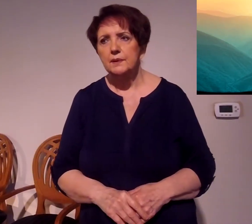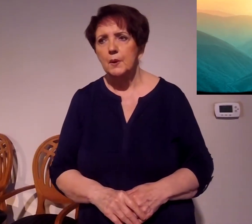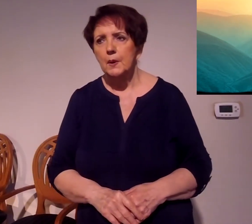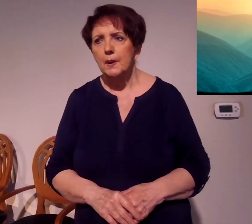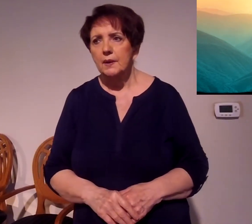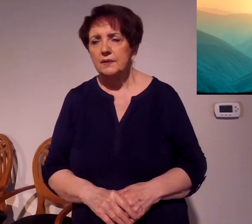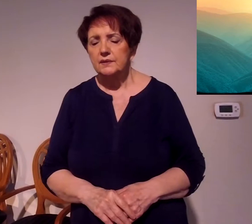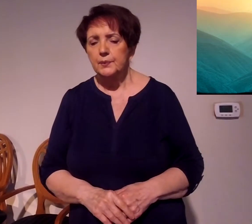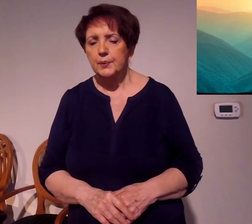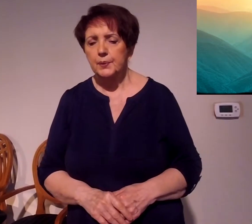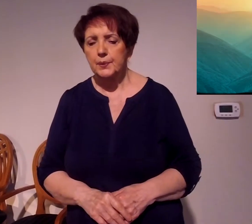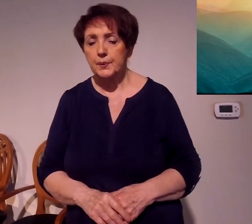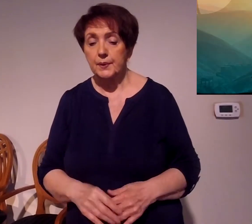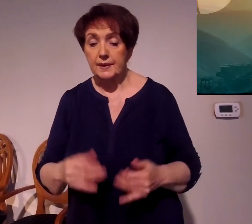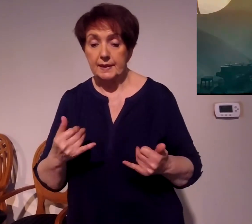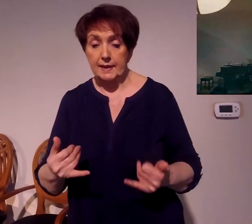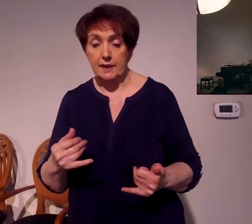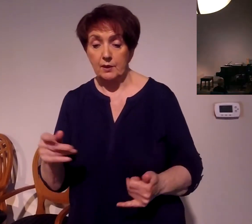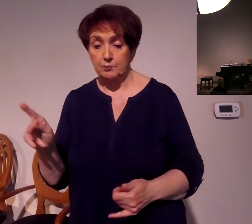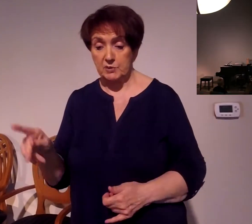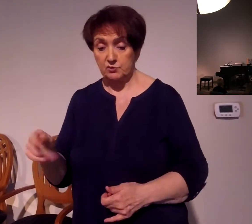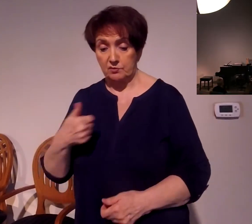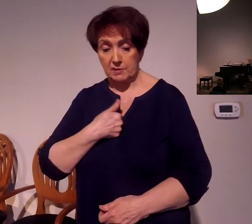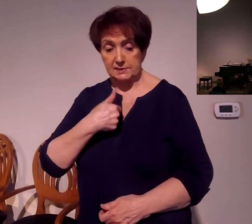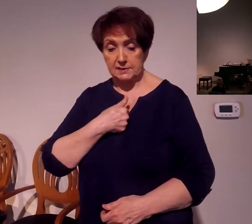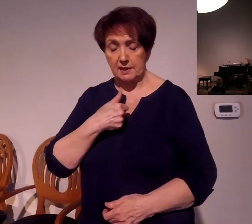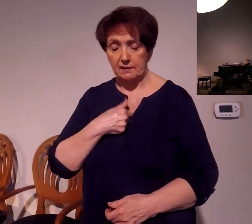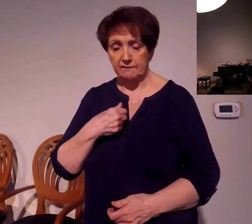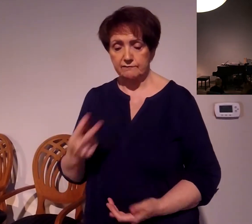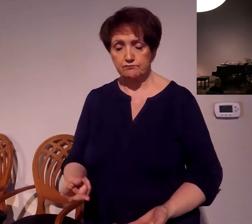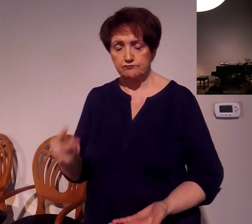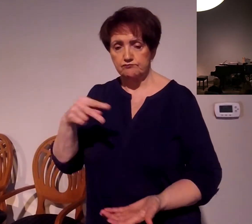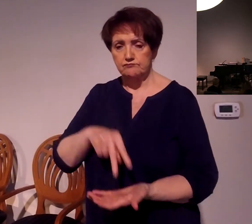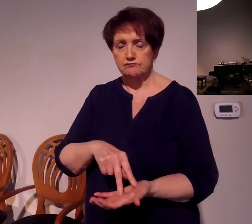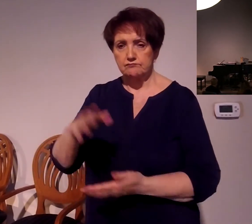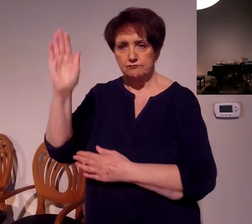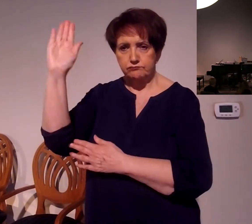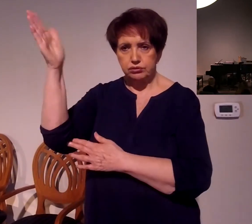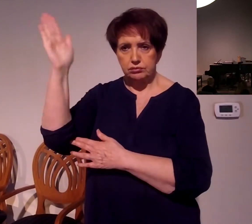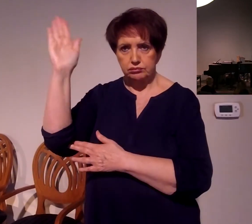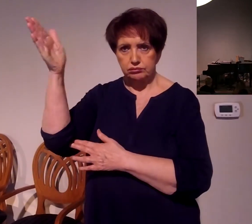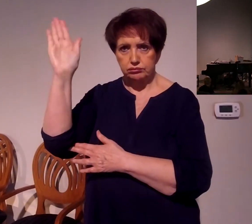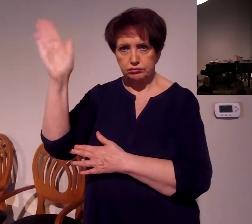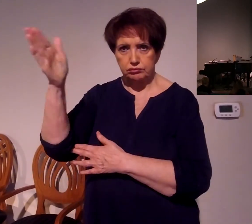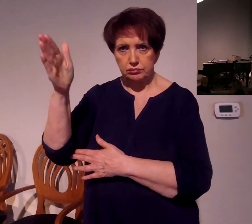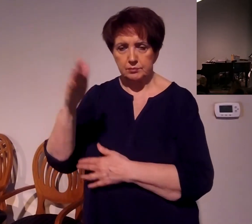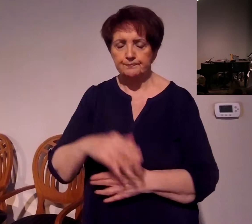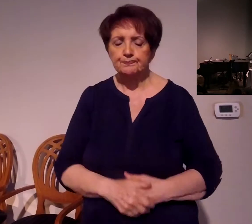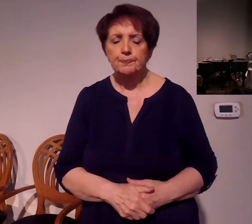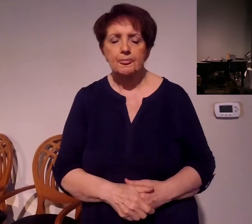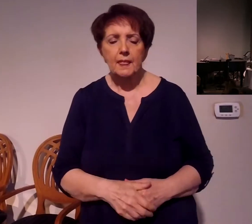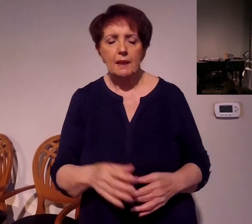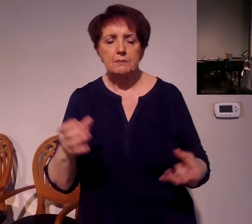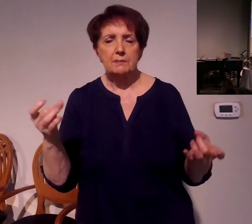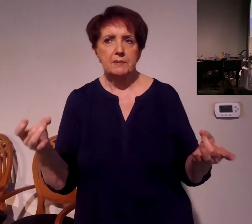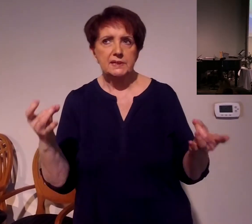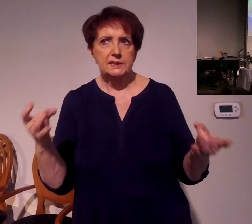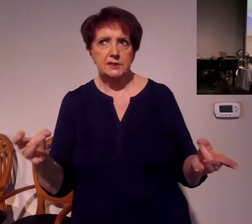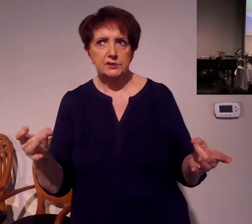So now Petra's going to get on her little soapbox right now. I'm forewarning you, my little soapbox, my little meditation